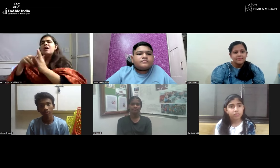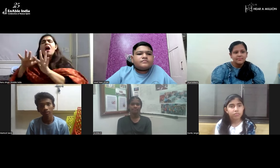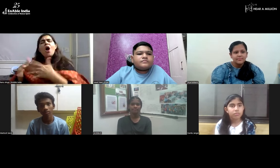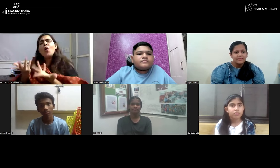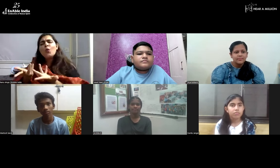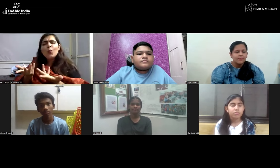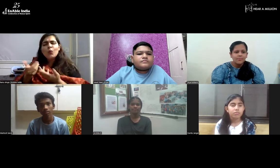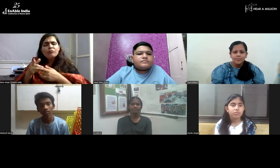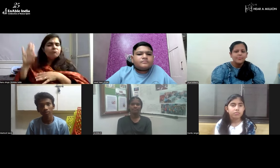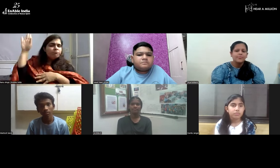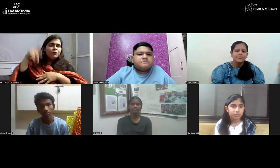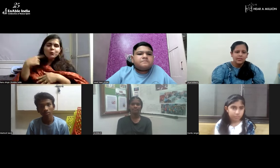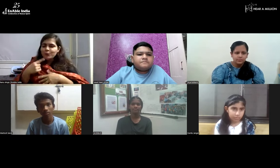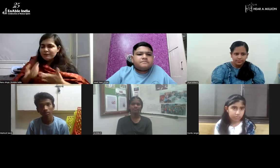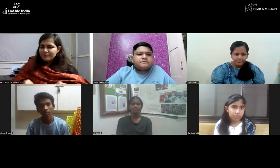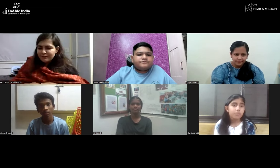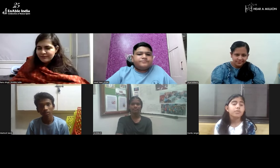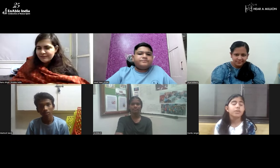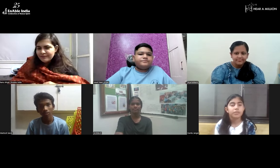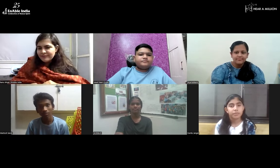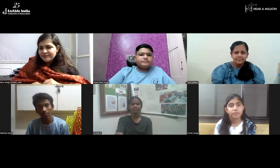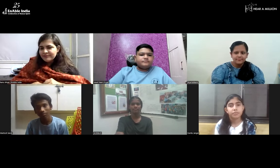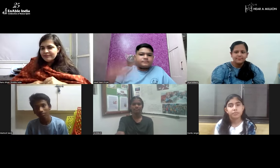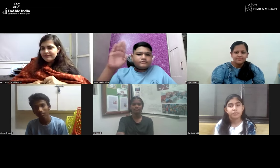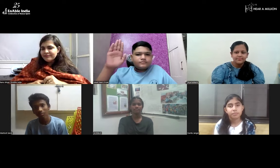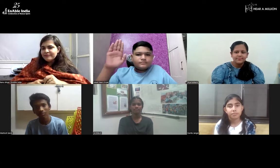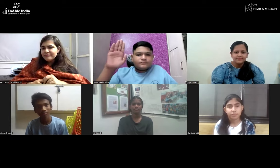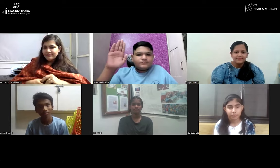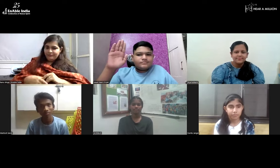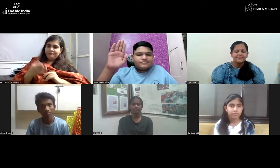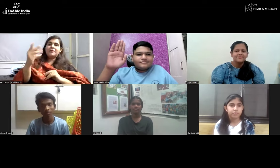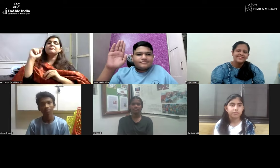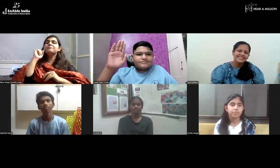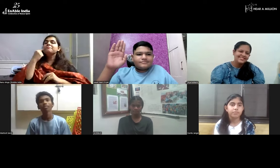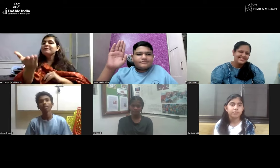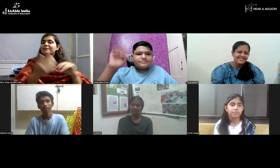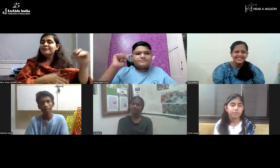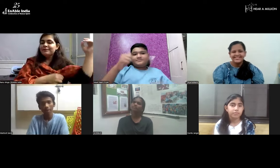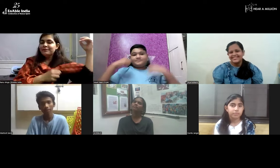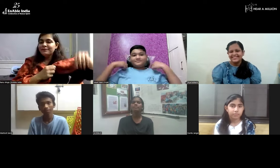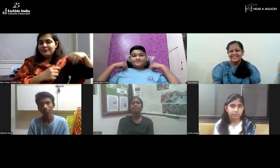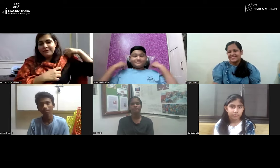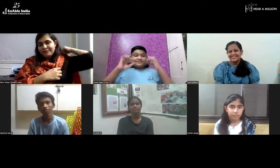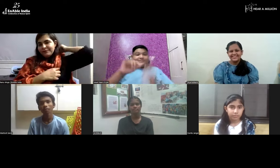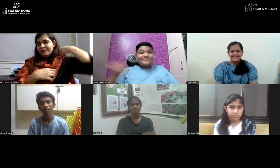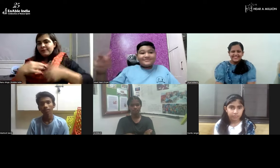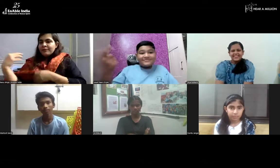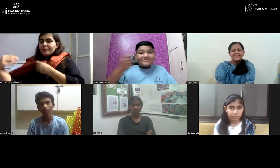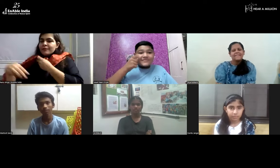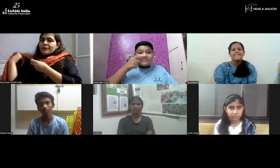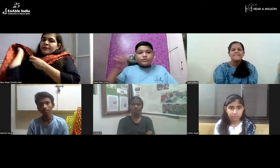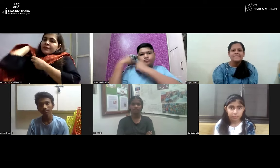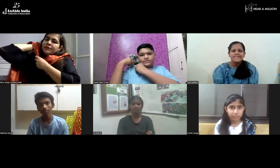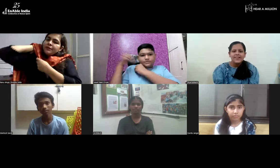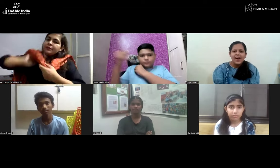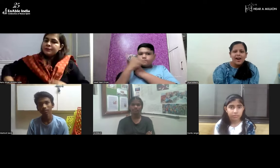Mantosh, I would like to explain. It could be your perspective, whatever you feel like sharing.